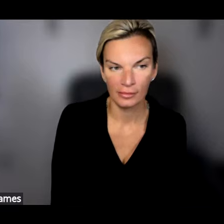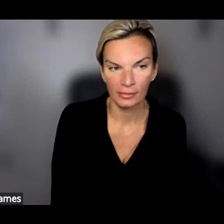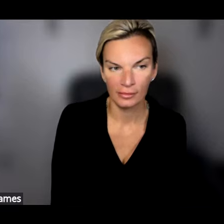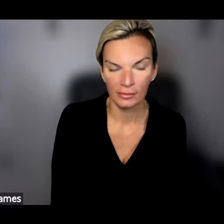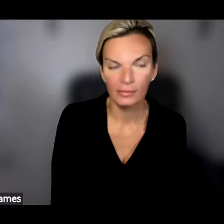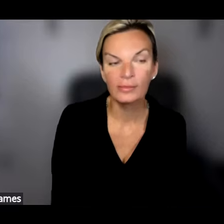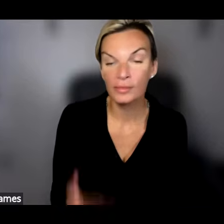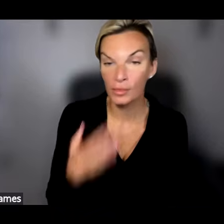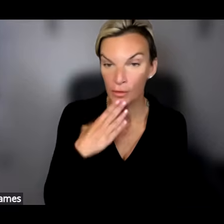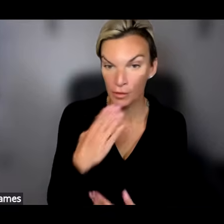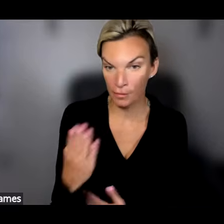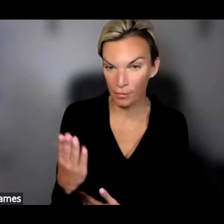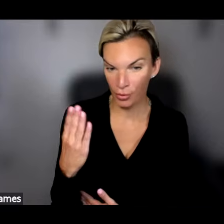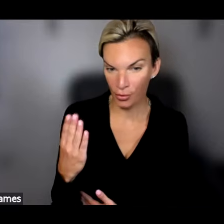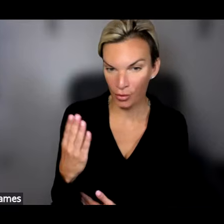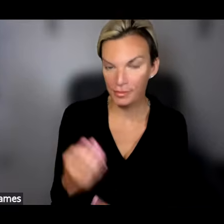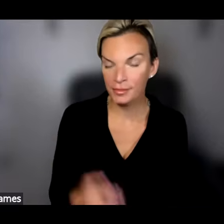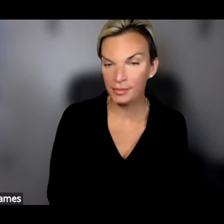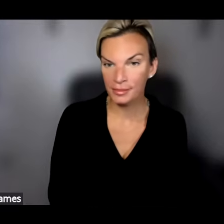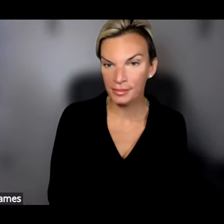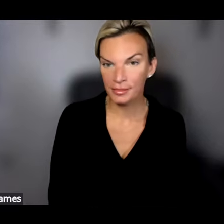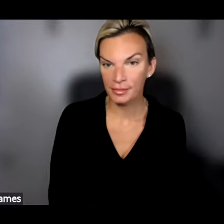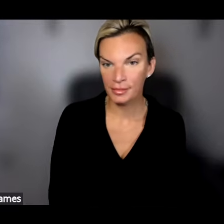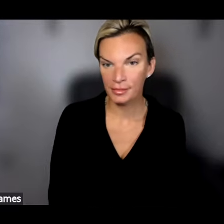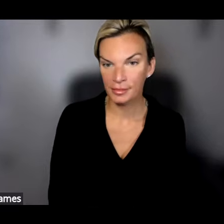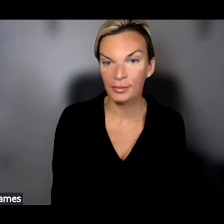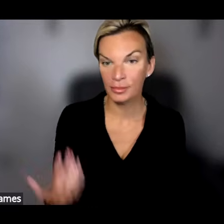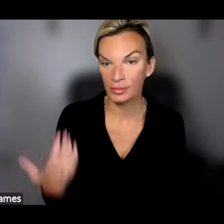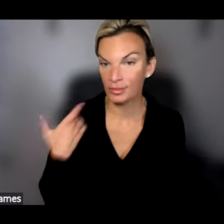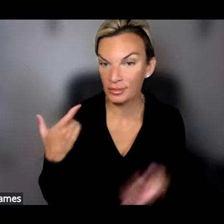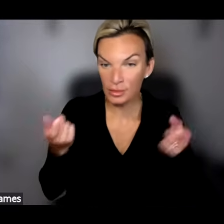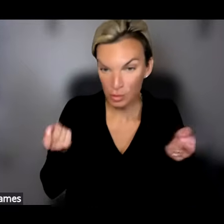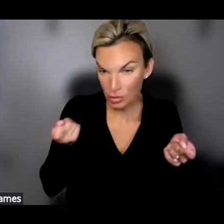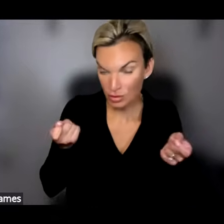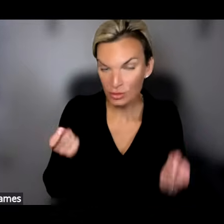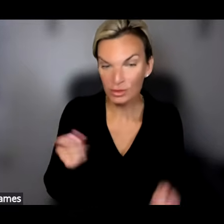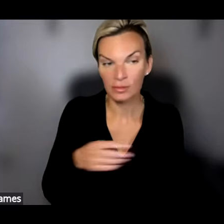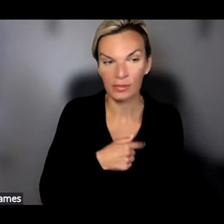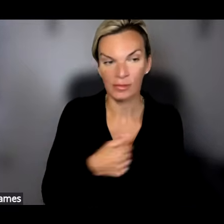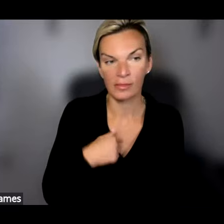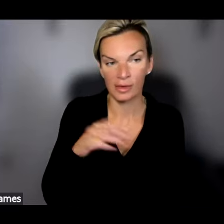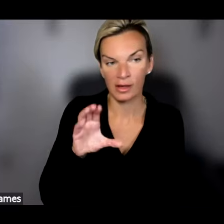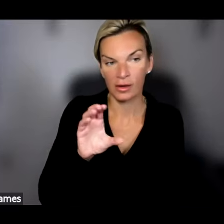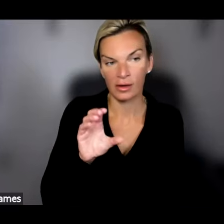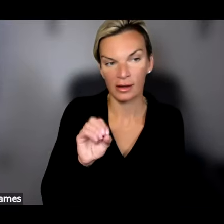Good morning, Mr. Chair and members of the board. Olivia Flower,